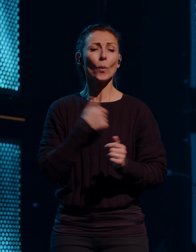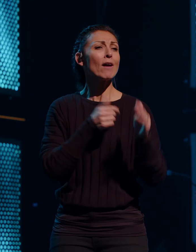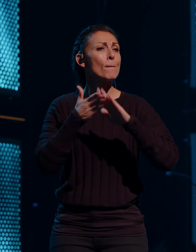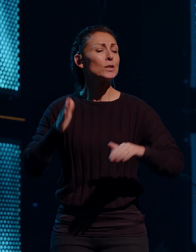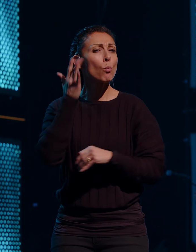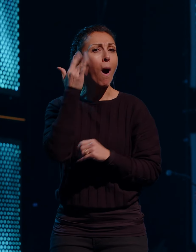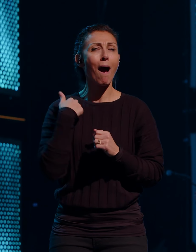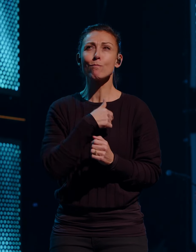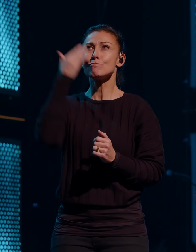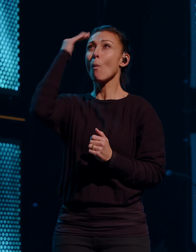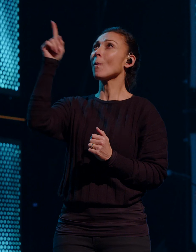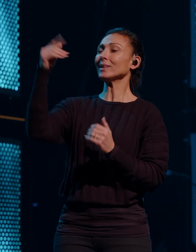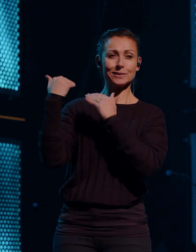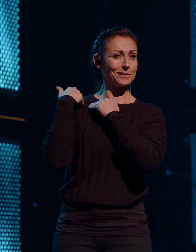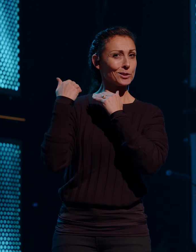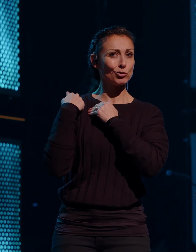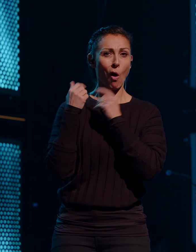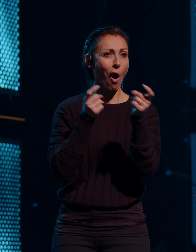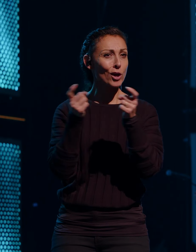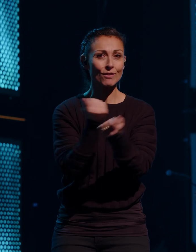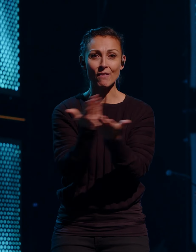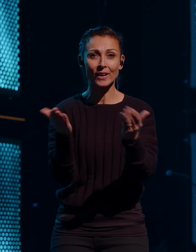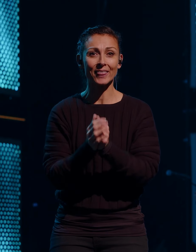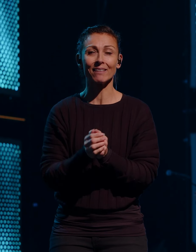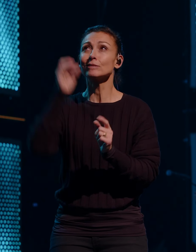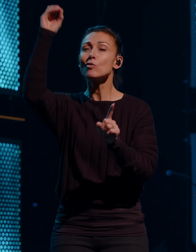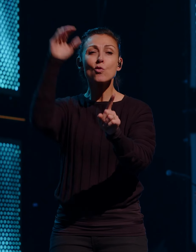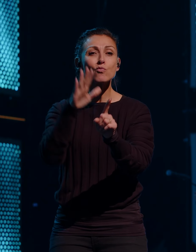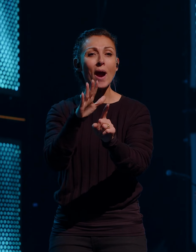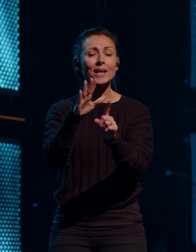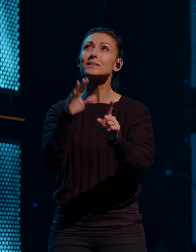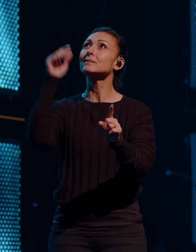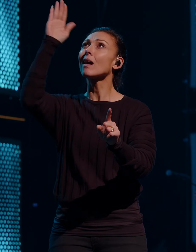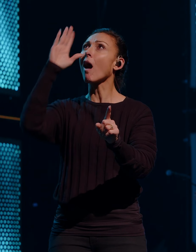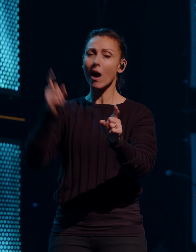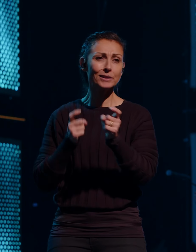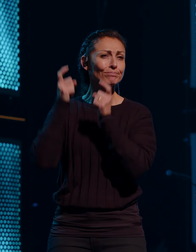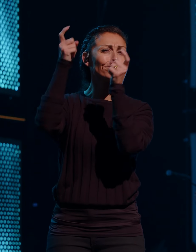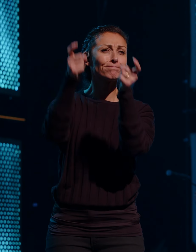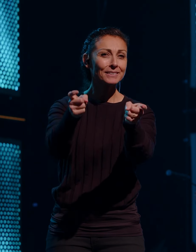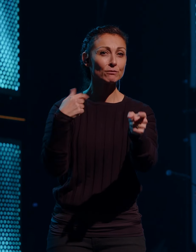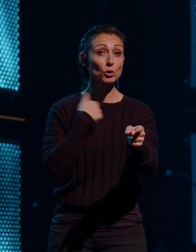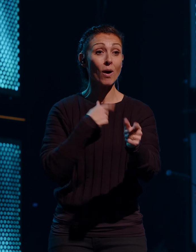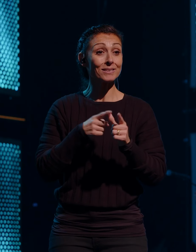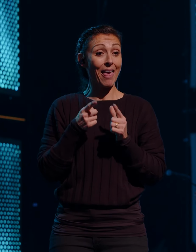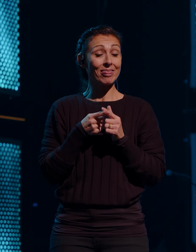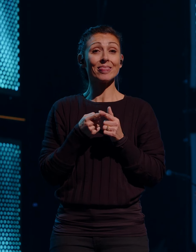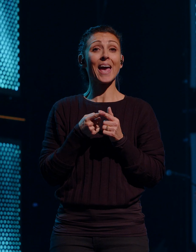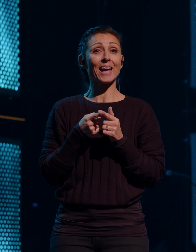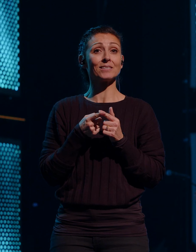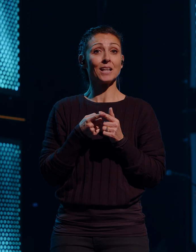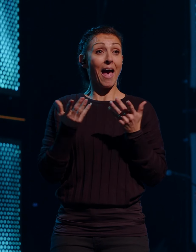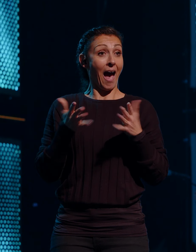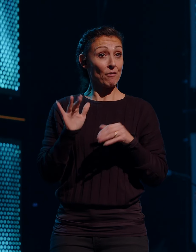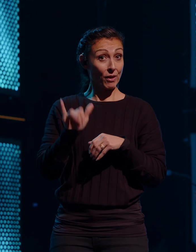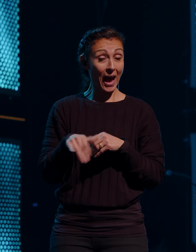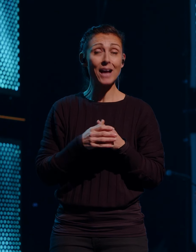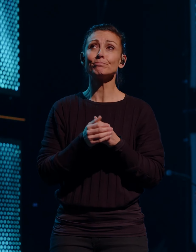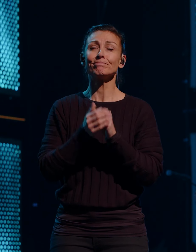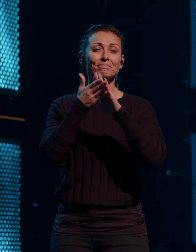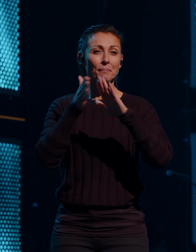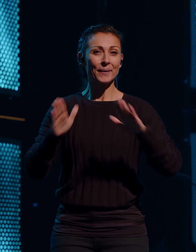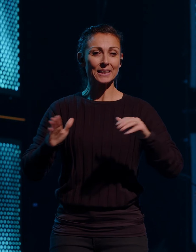things. Man, the grace of God being poured out to us and the peace that follows. As we look at verse 3, I'm